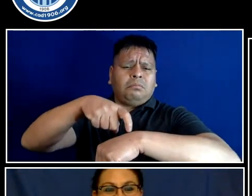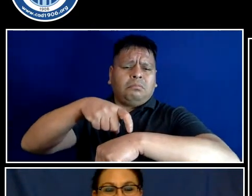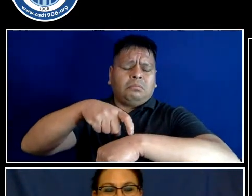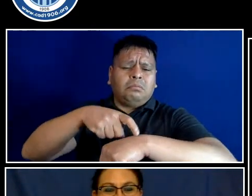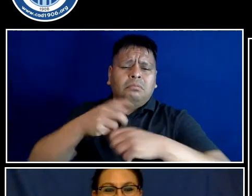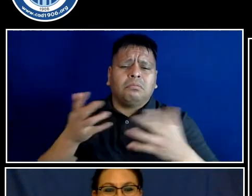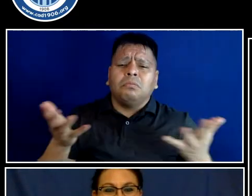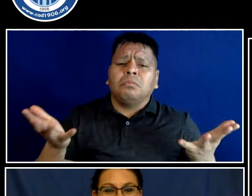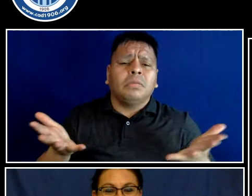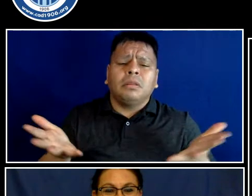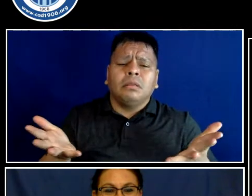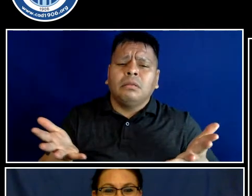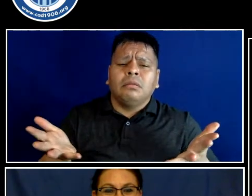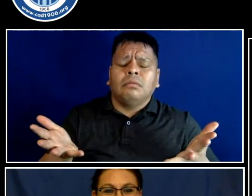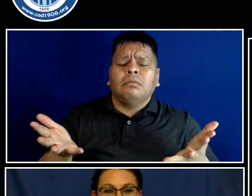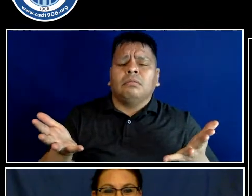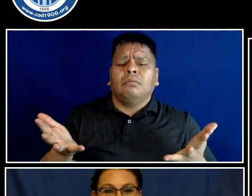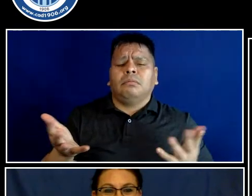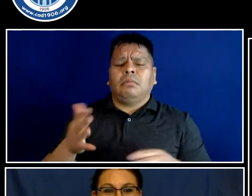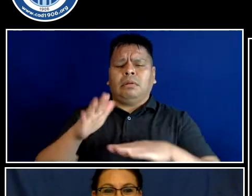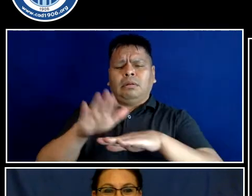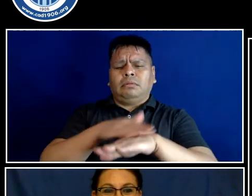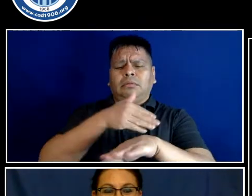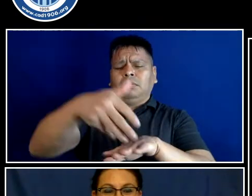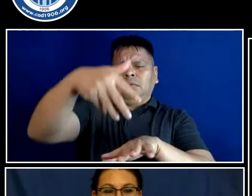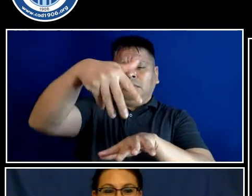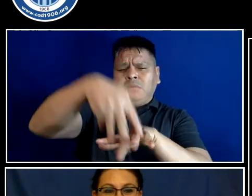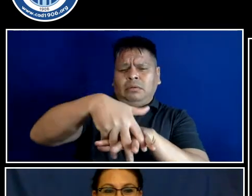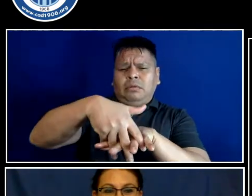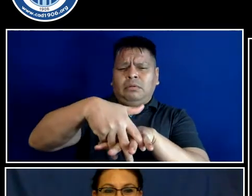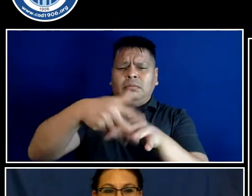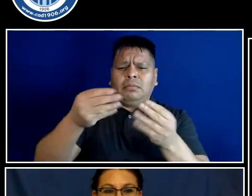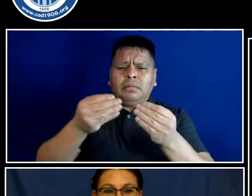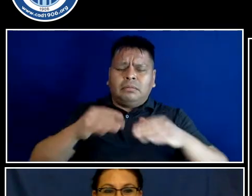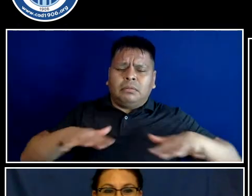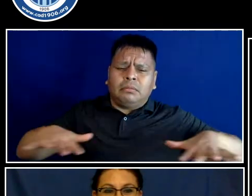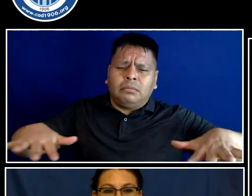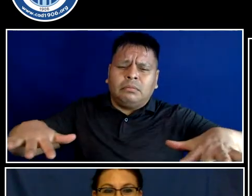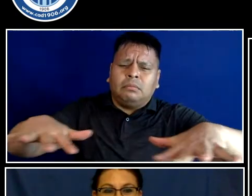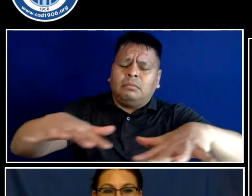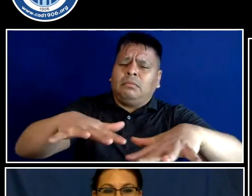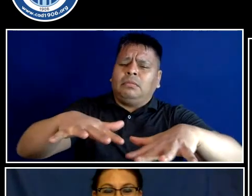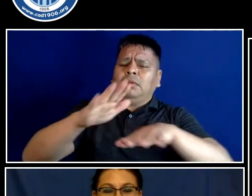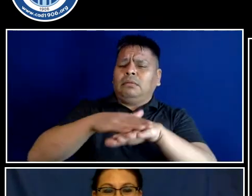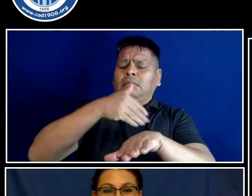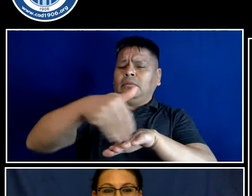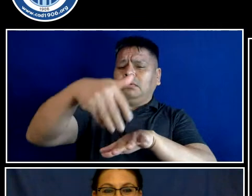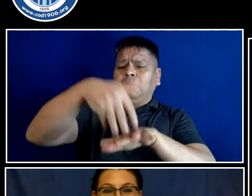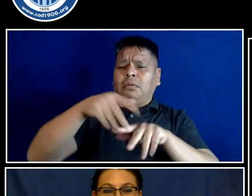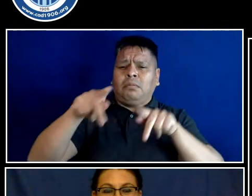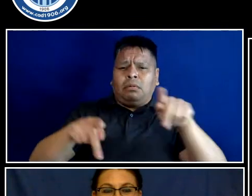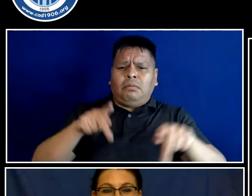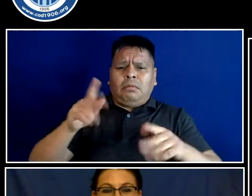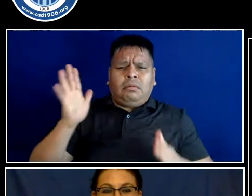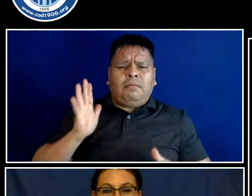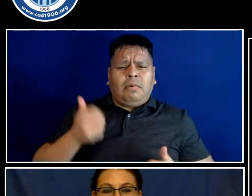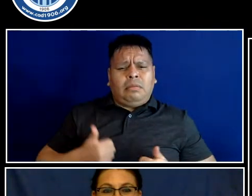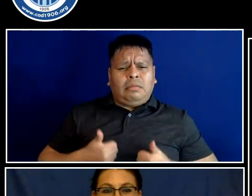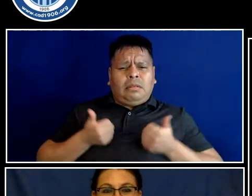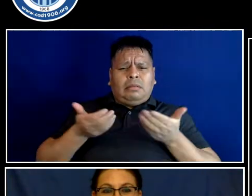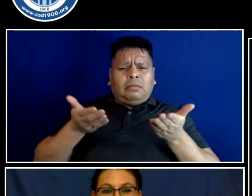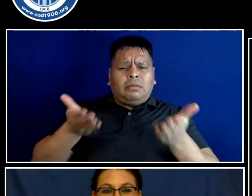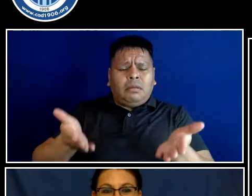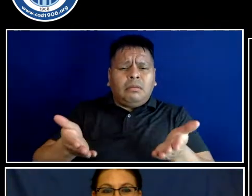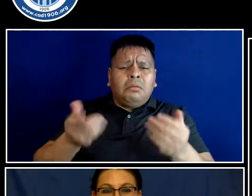And this is Roberto speaking. We'd like to take a moment of silence to perform a